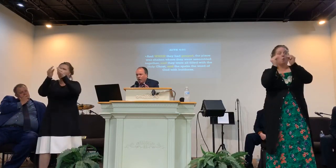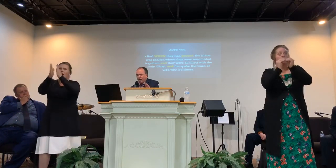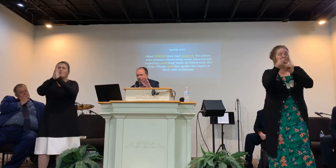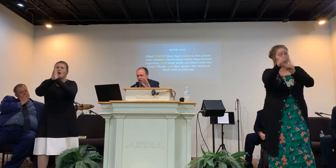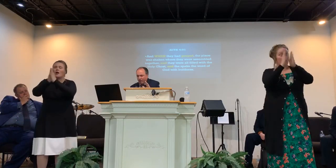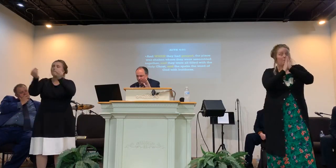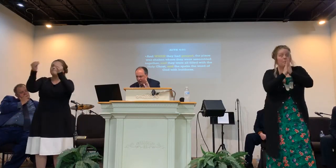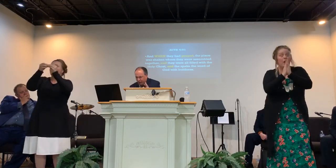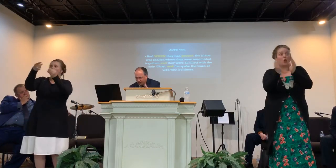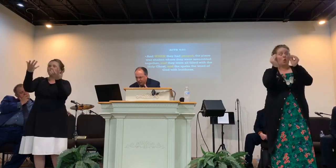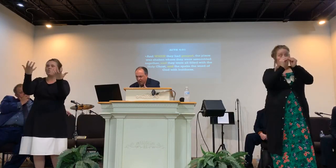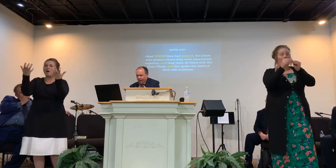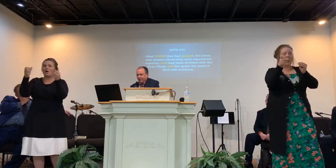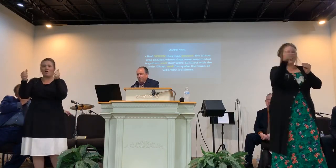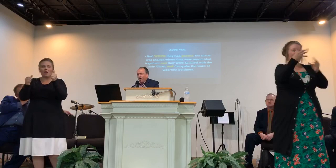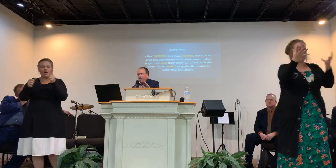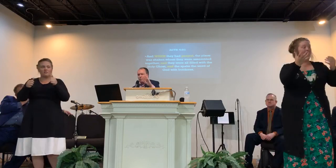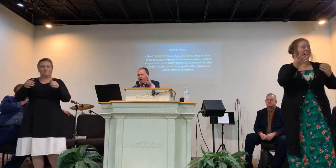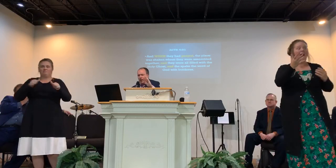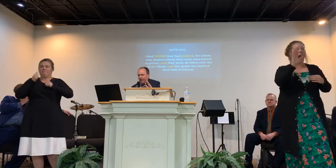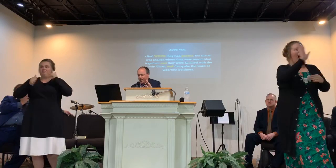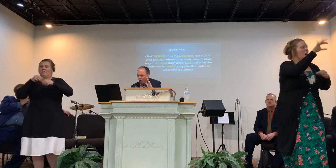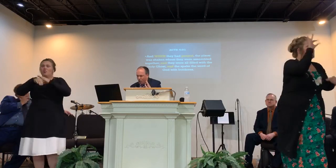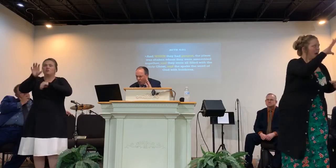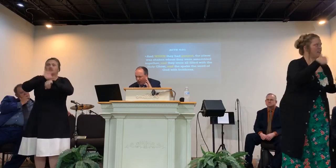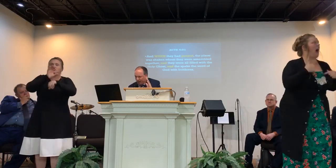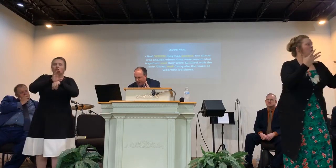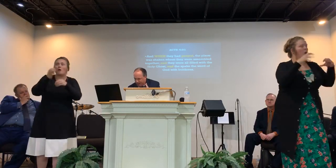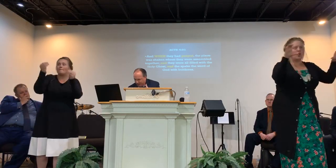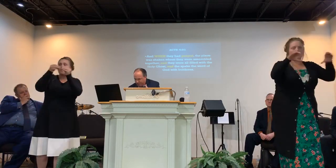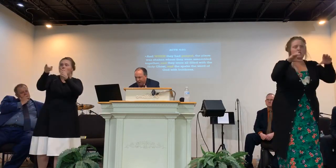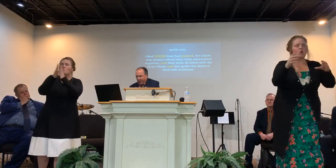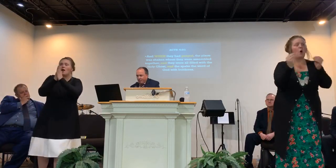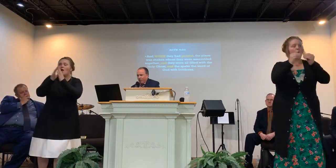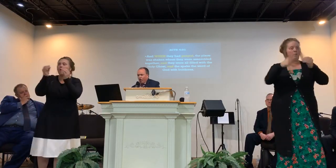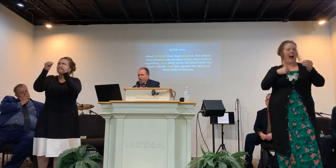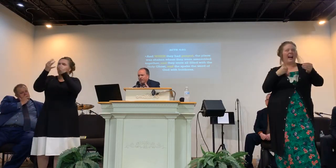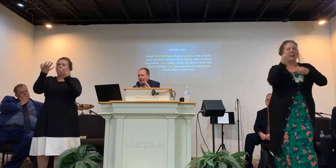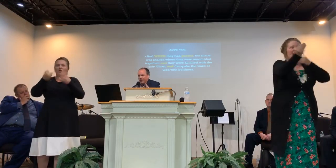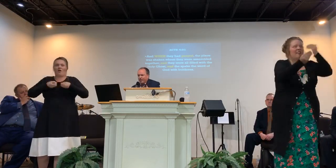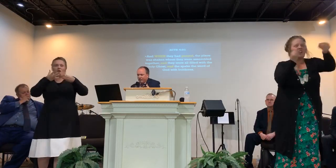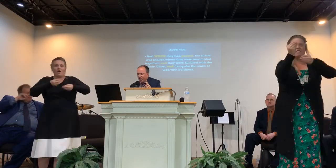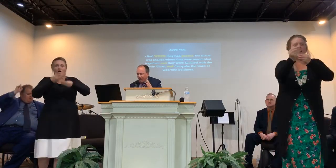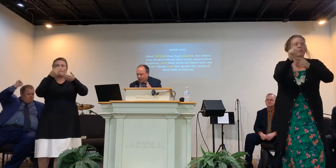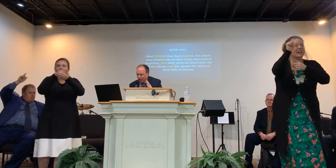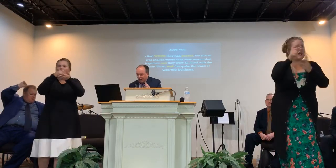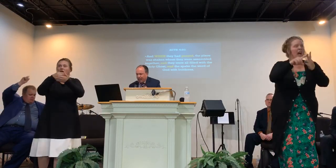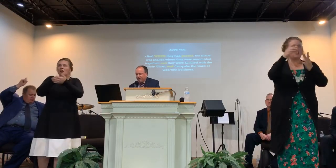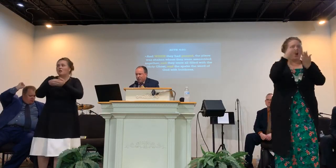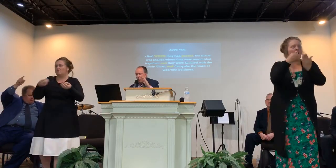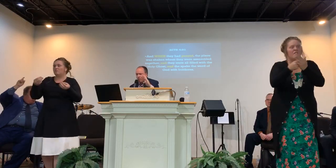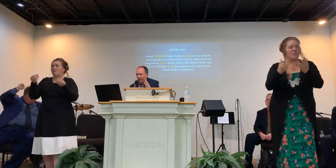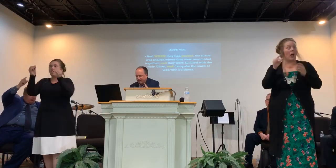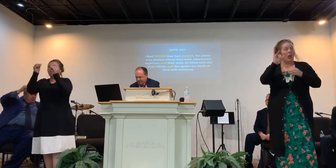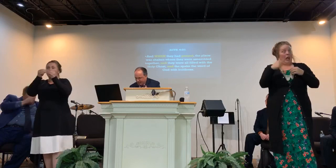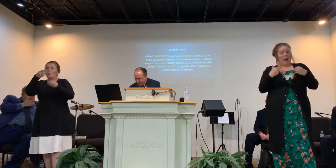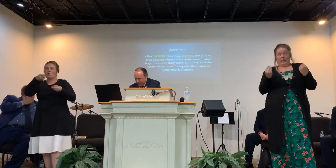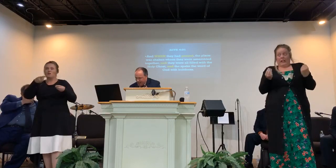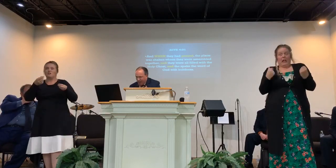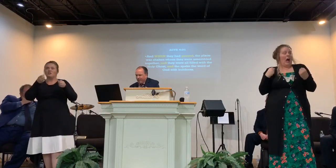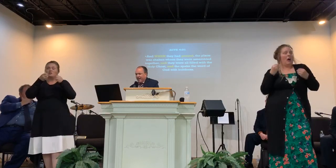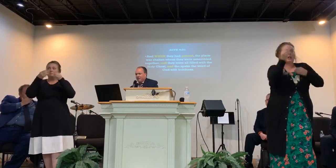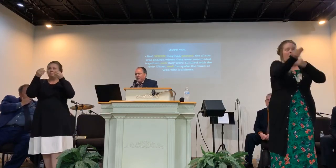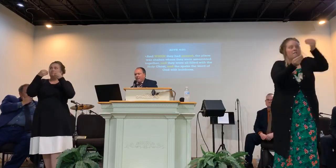more you want to do in the church. The more you pray, the more you want to give. The more you give, God's going to give you more